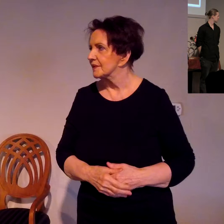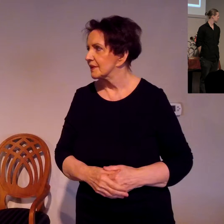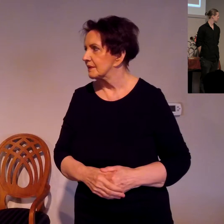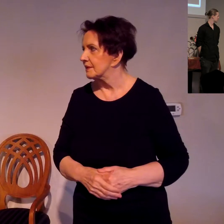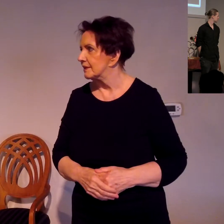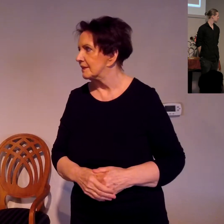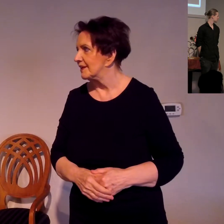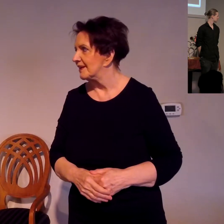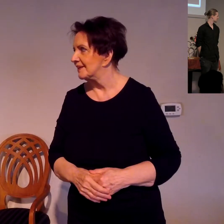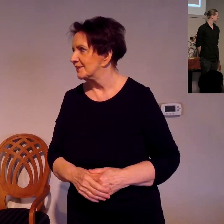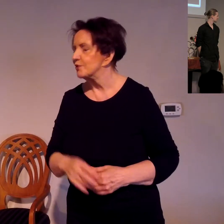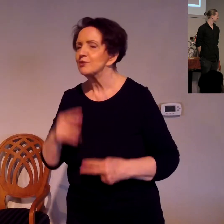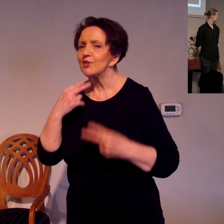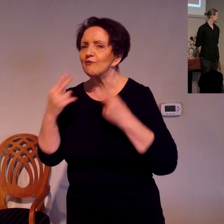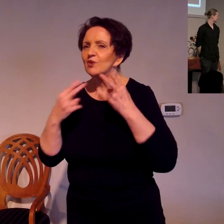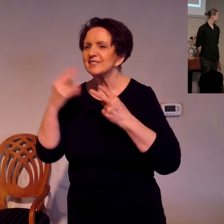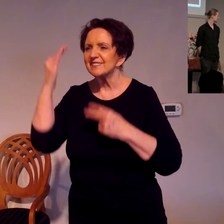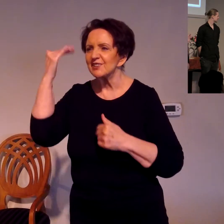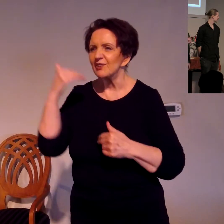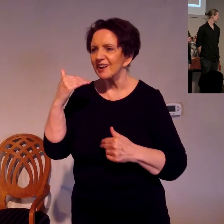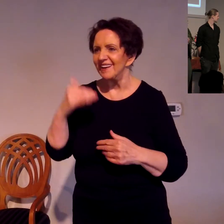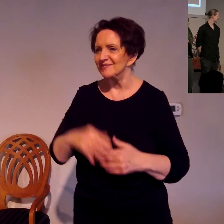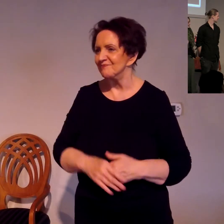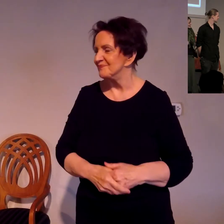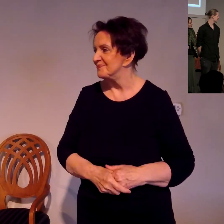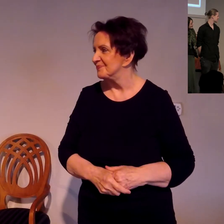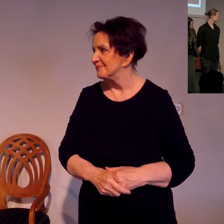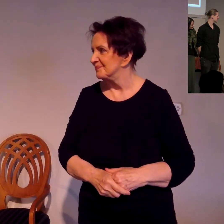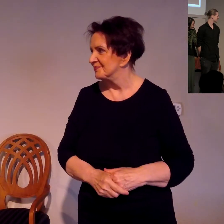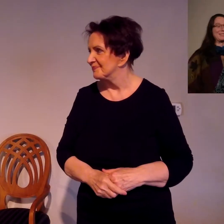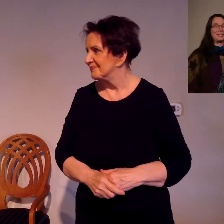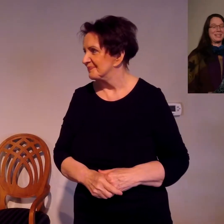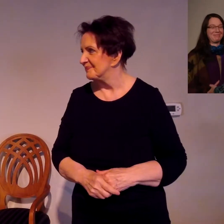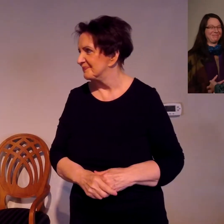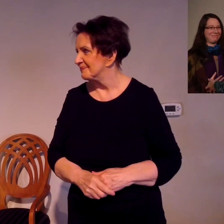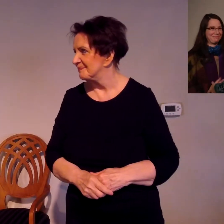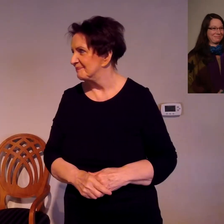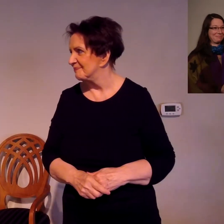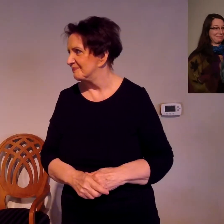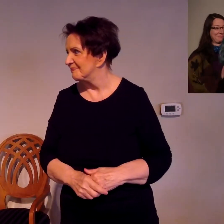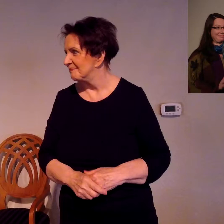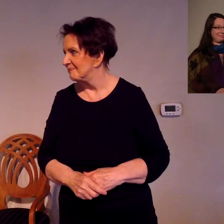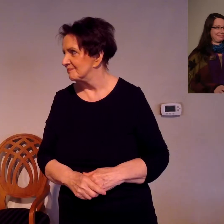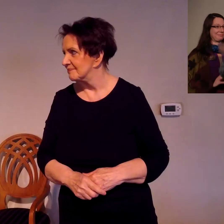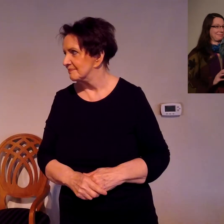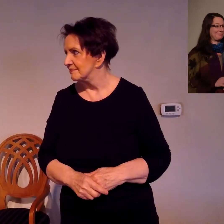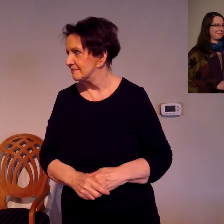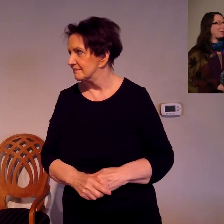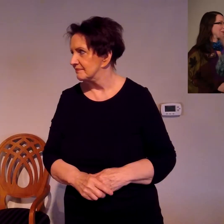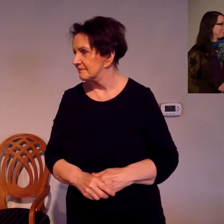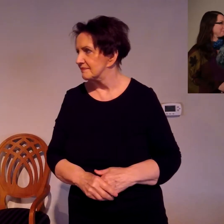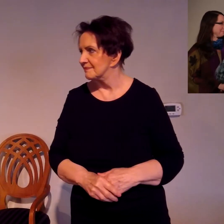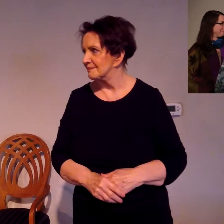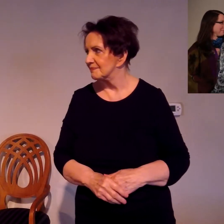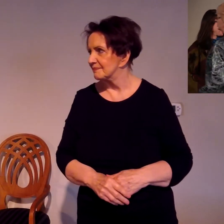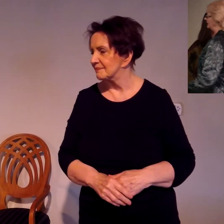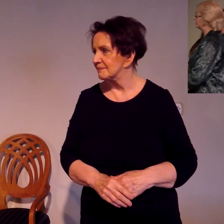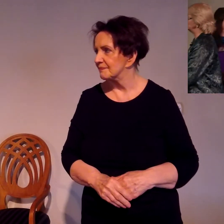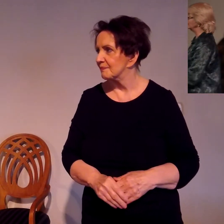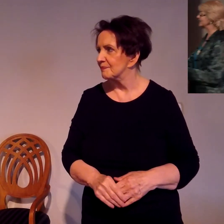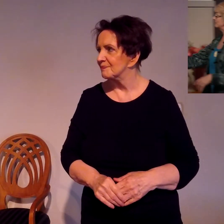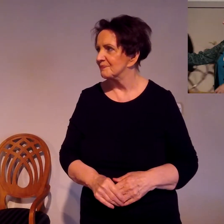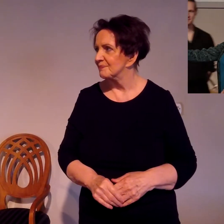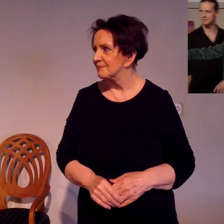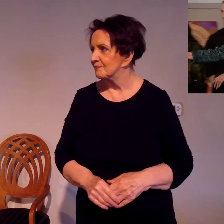in her head. Stand right here, and sorry. You're the voices in her head, and you two are going to make movements that are going to, right?